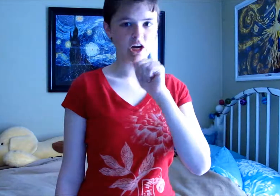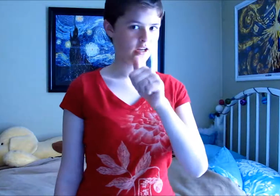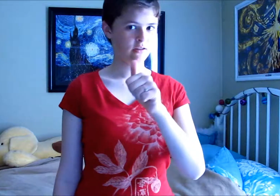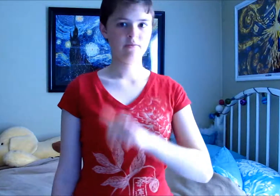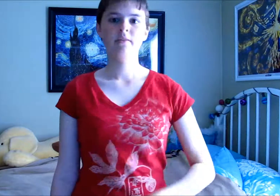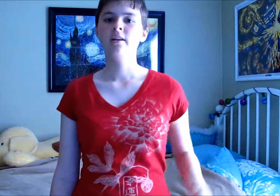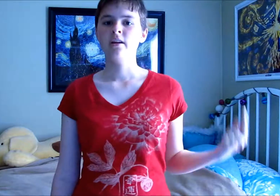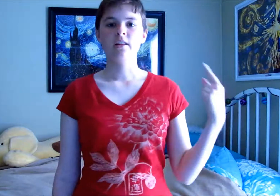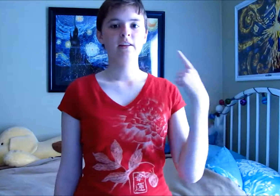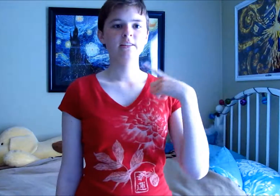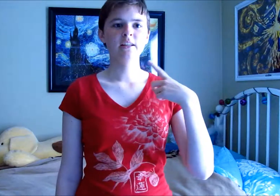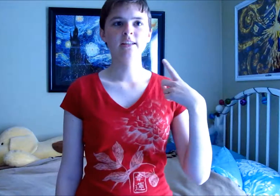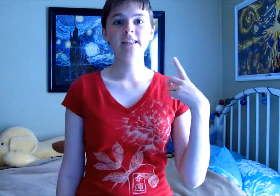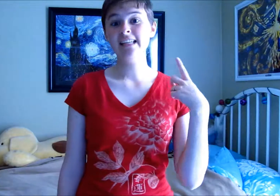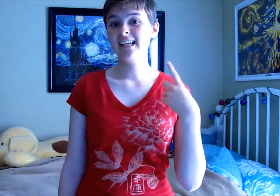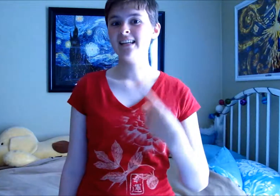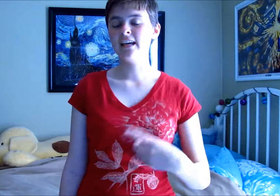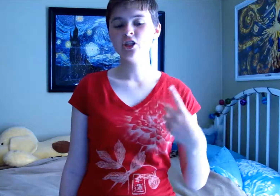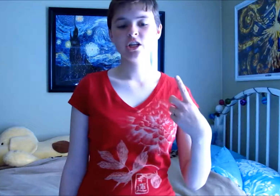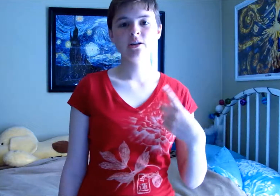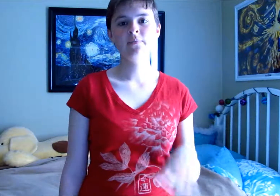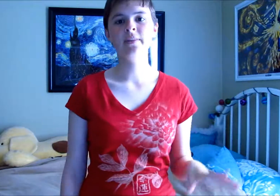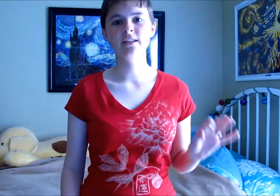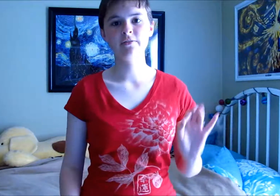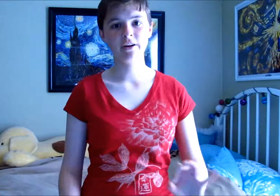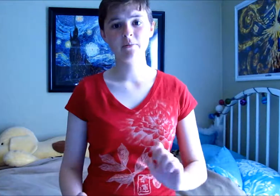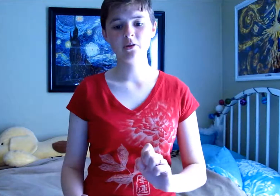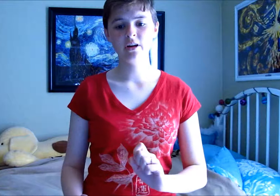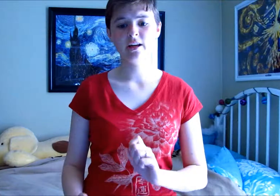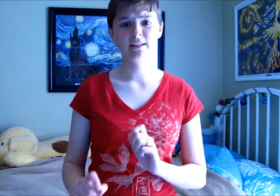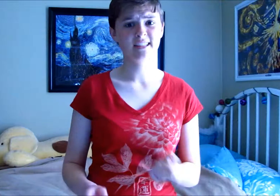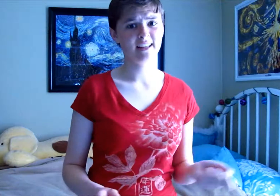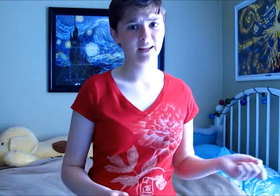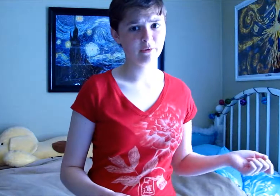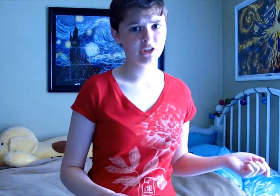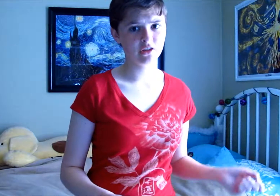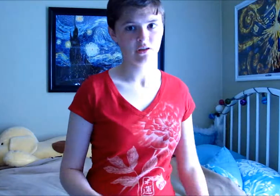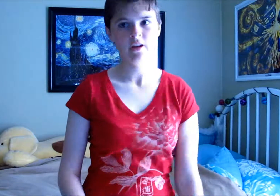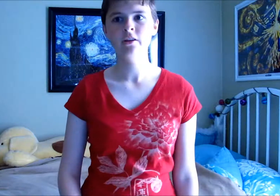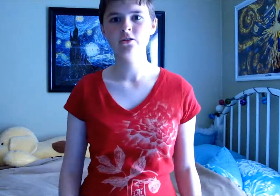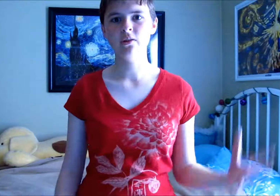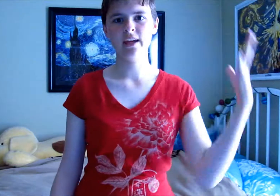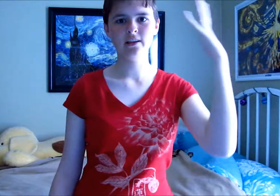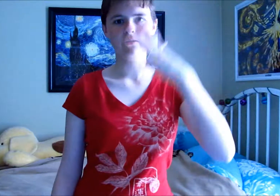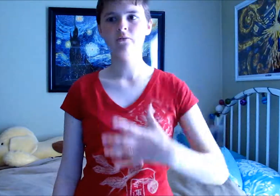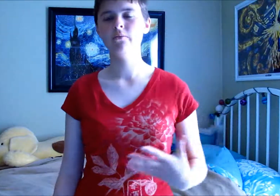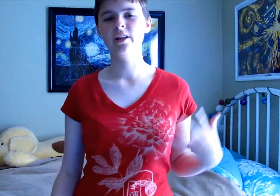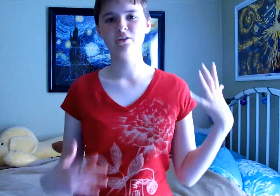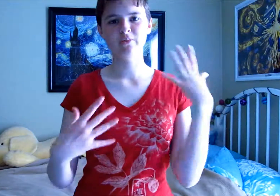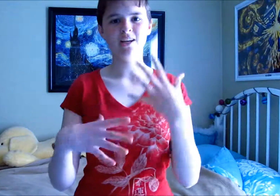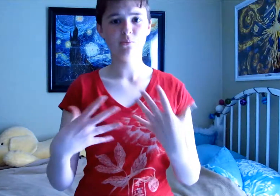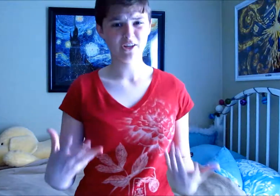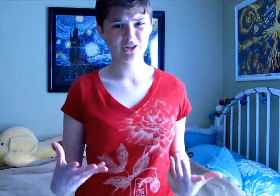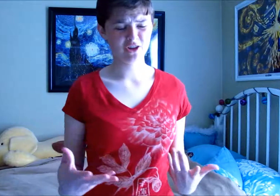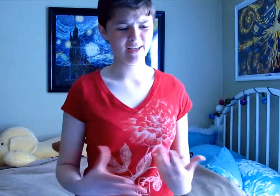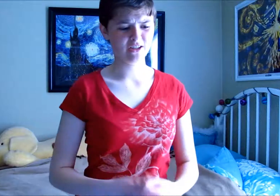head. This is negation. It's very important in sign language so they can really read what you're trying to do.